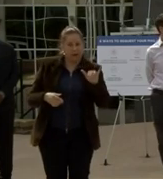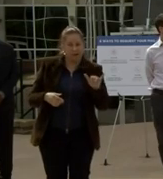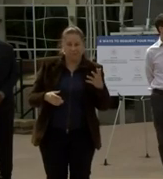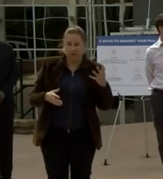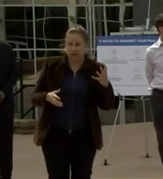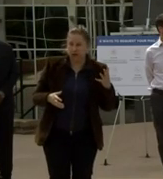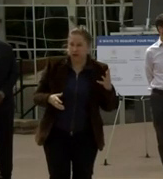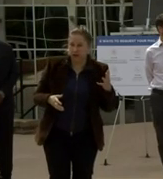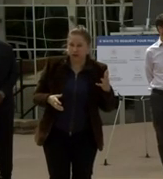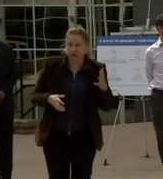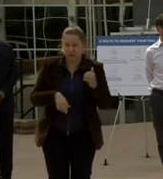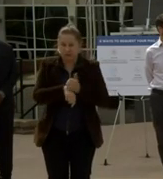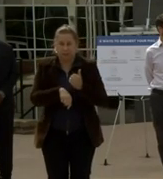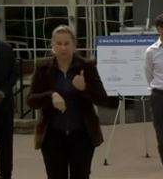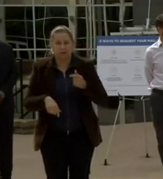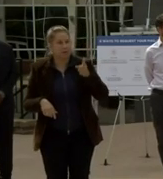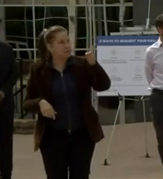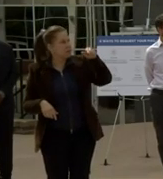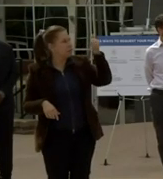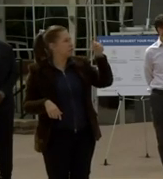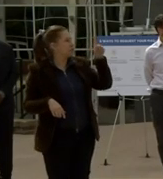Director?